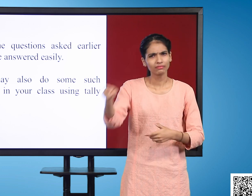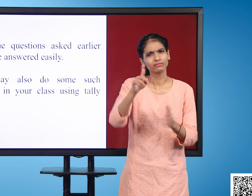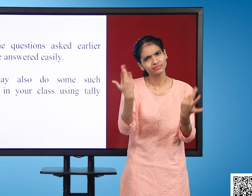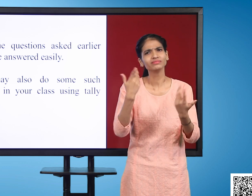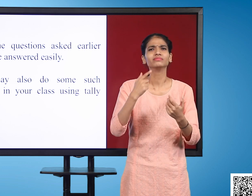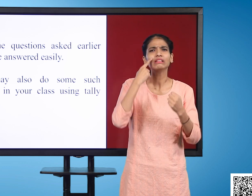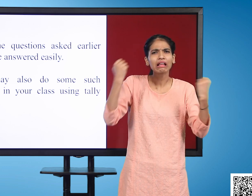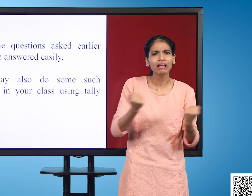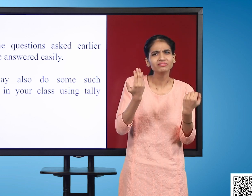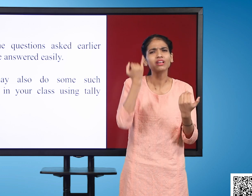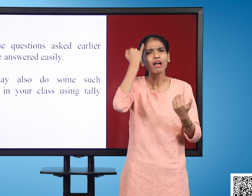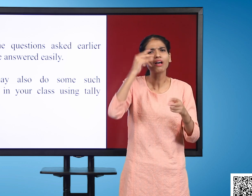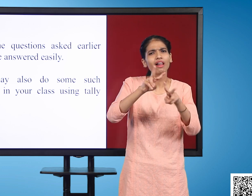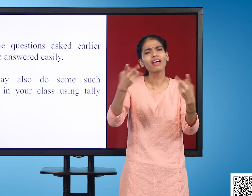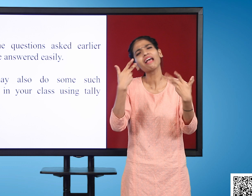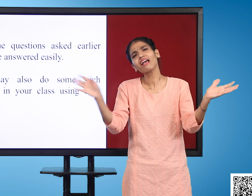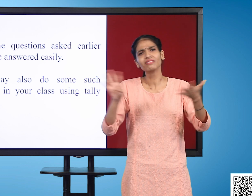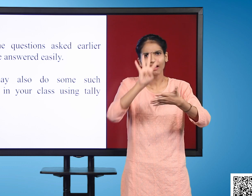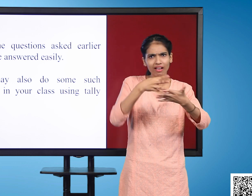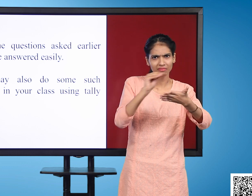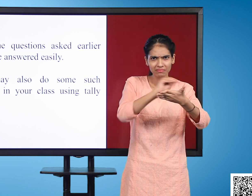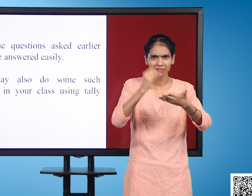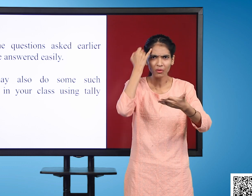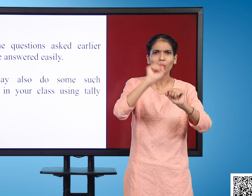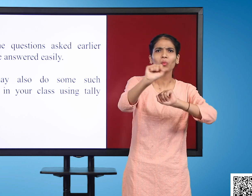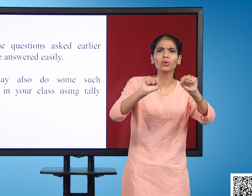You may also do some such activity in your class using tally marks.